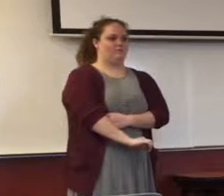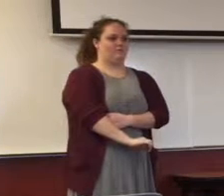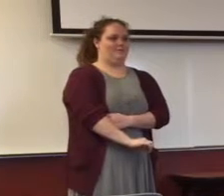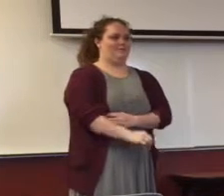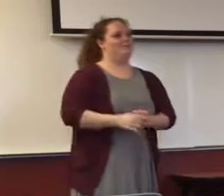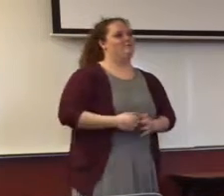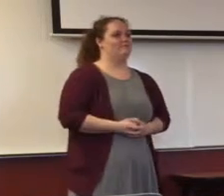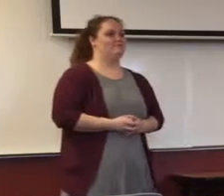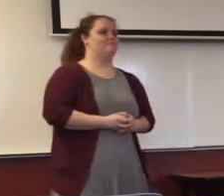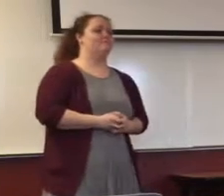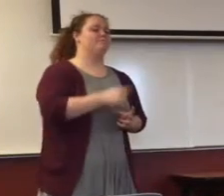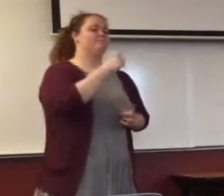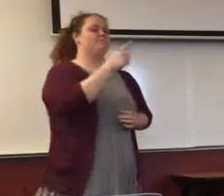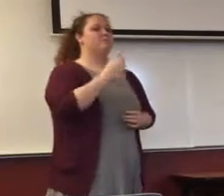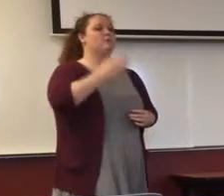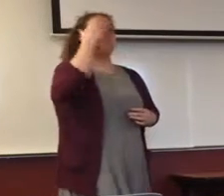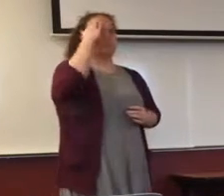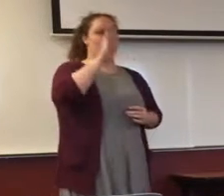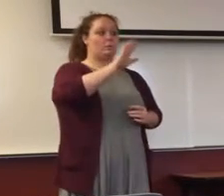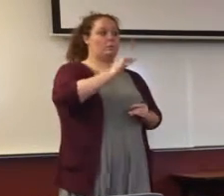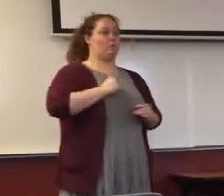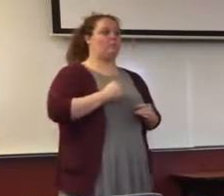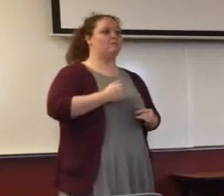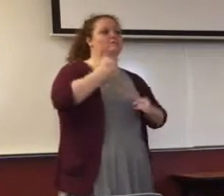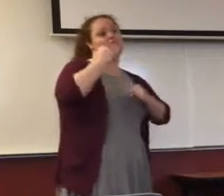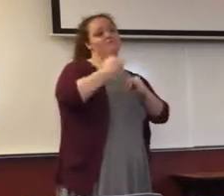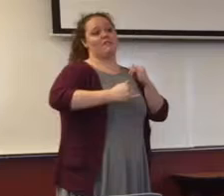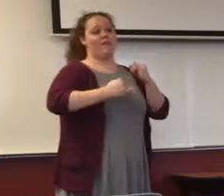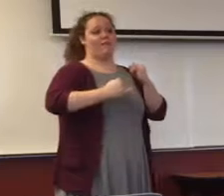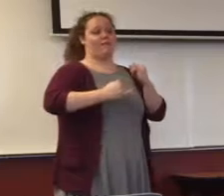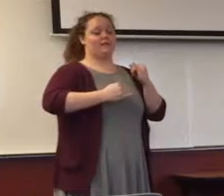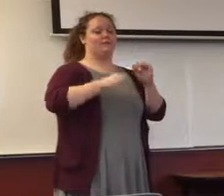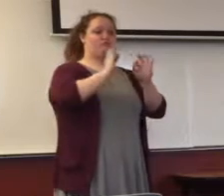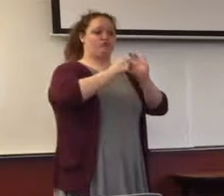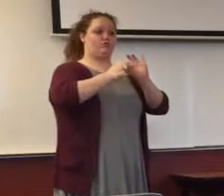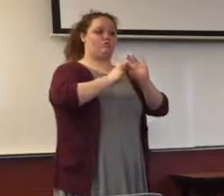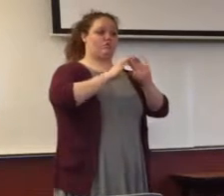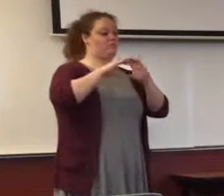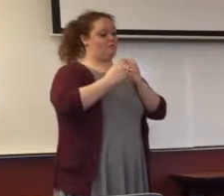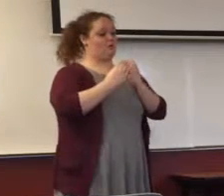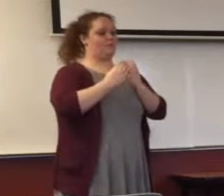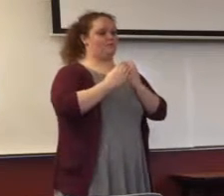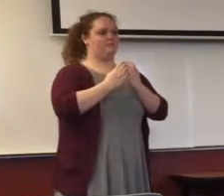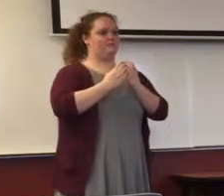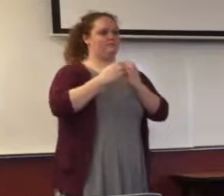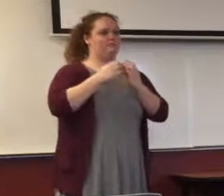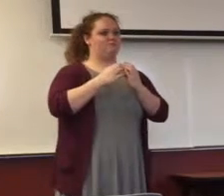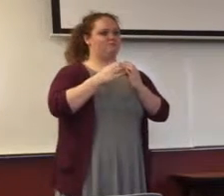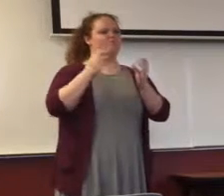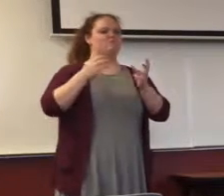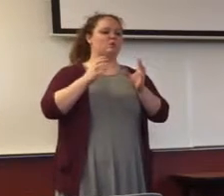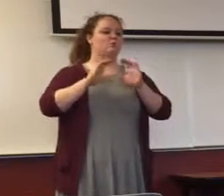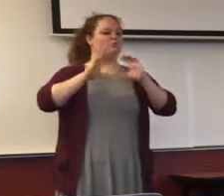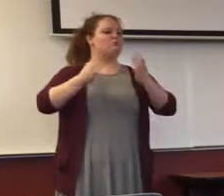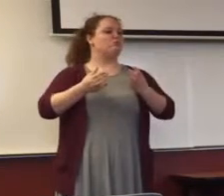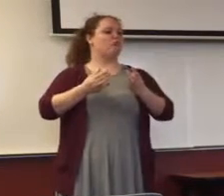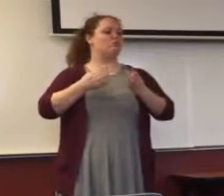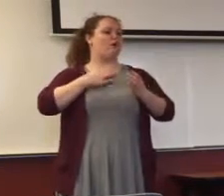You know your final interpreting class. Where Yes. we went out and did all kinds of stuff. Well, Mm-hmm. we The kind tours. of did that this